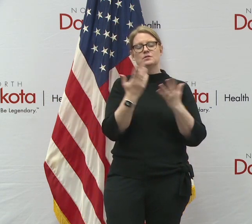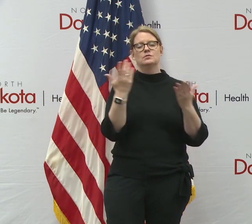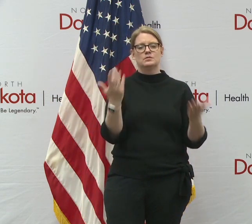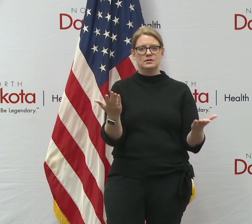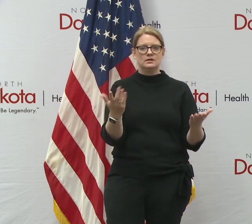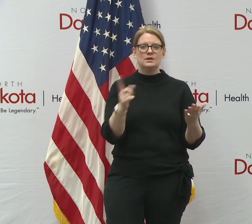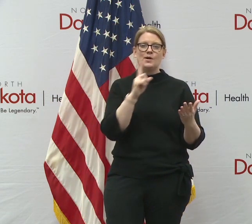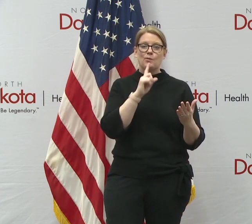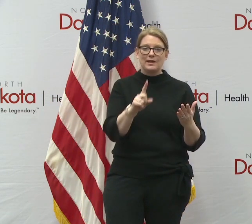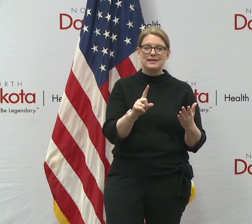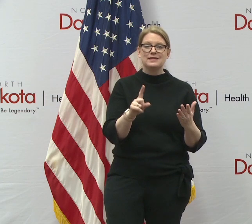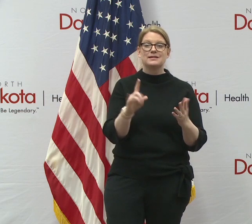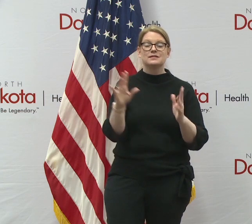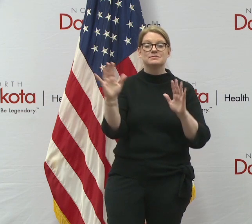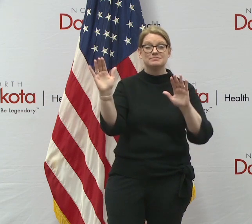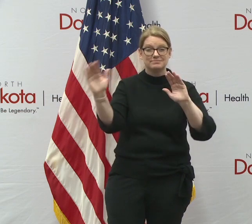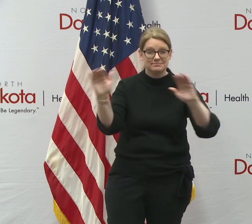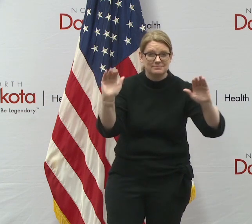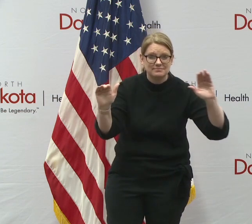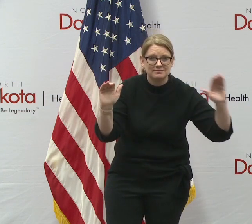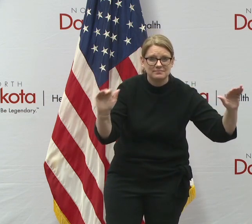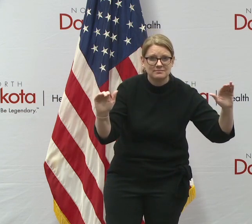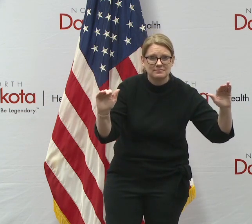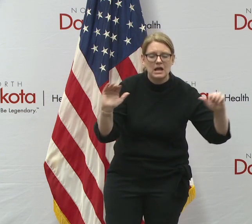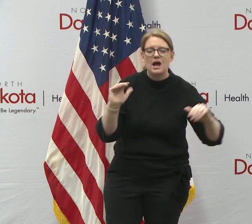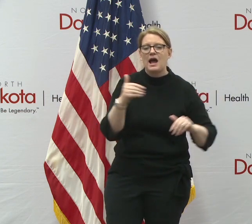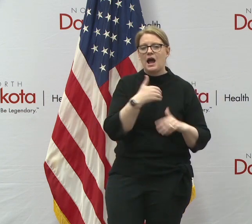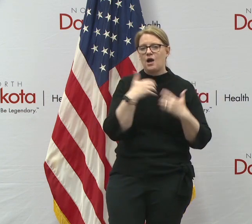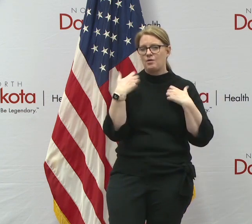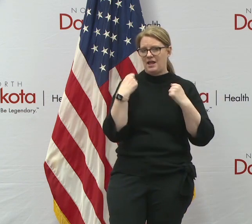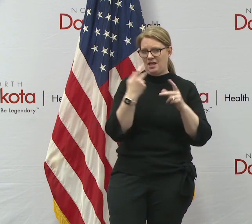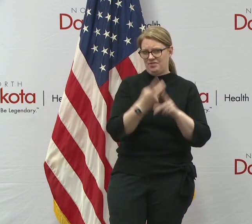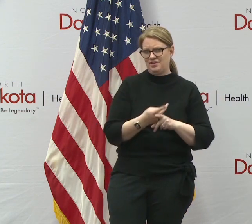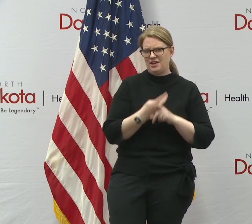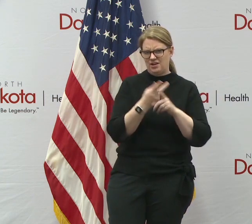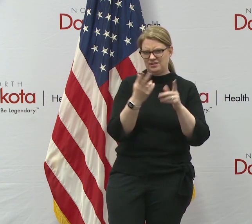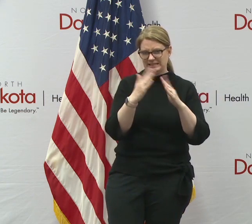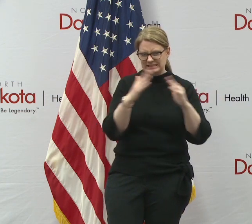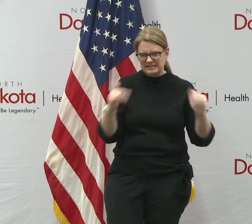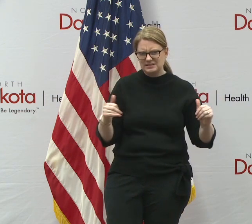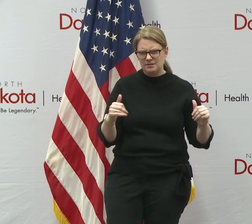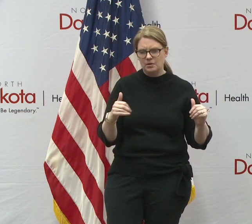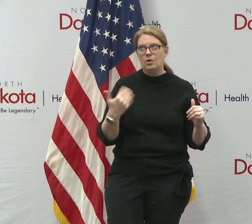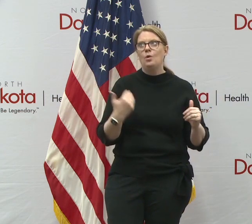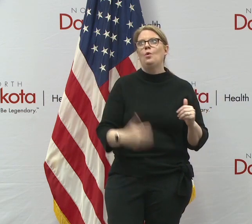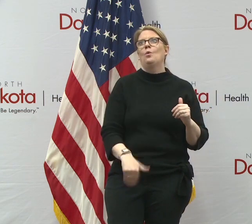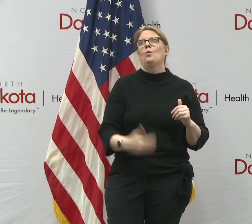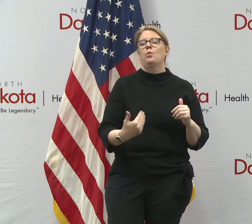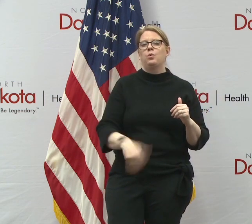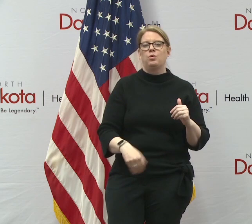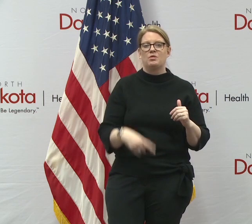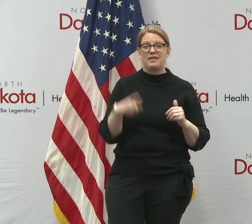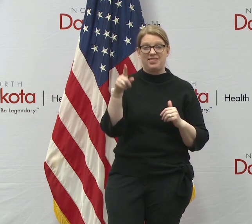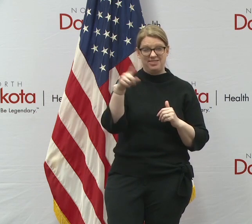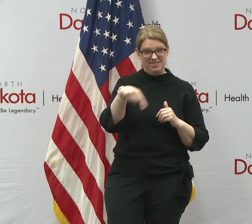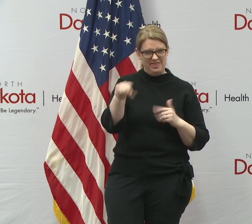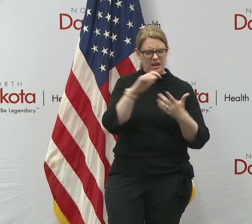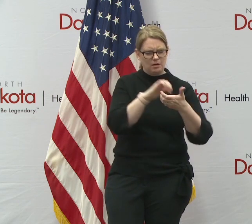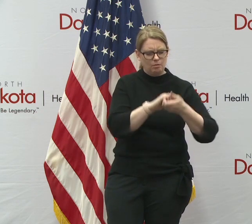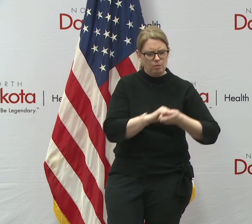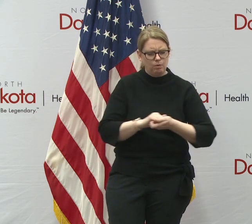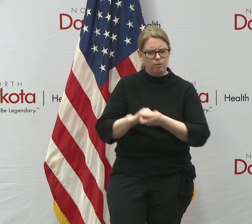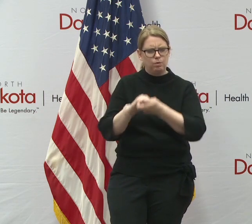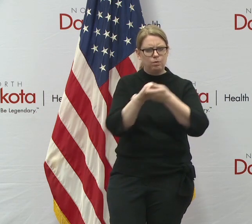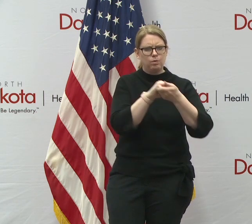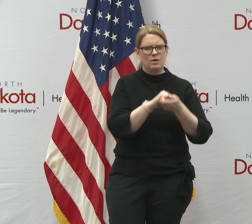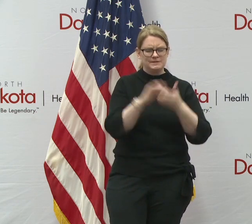assure everybody in the state that our healthcare system providers out there are working more collaboratively than they ever have. They're working